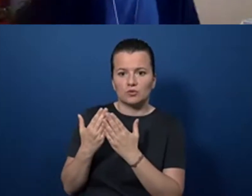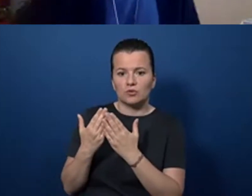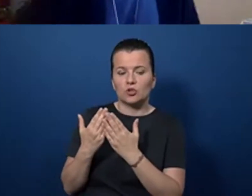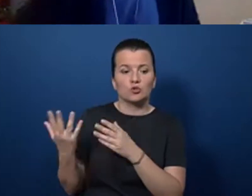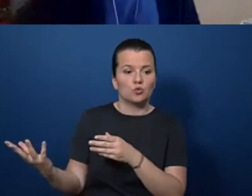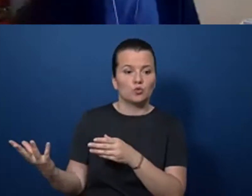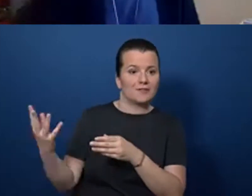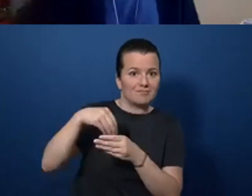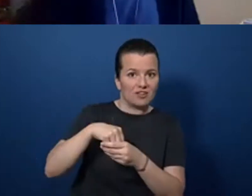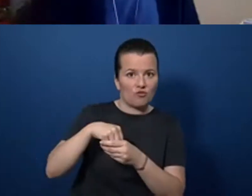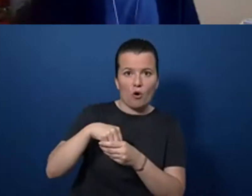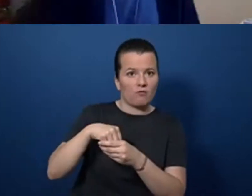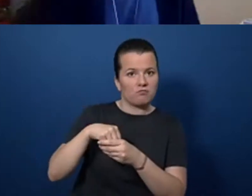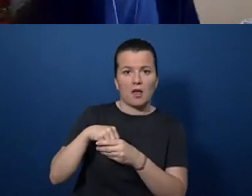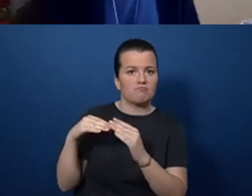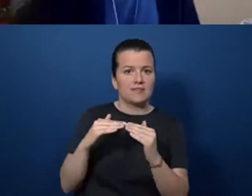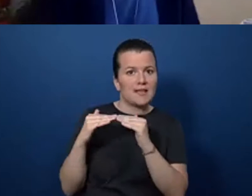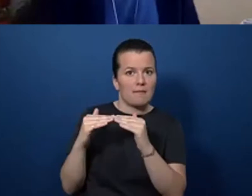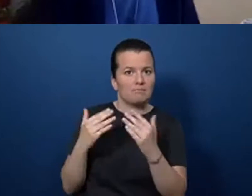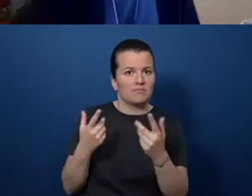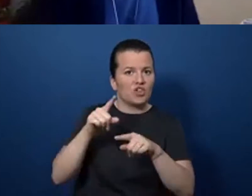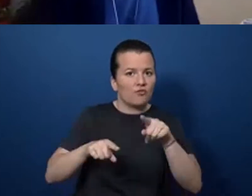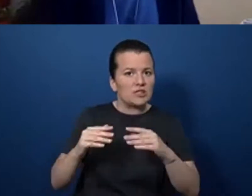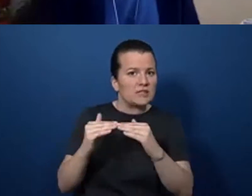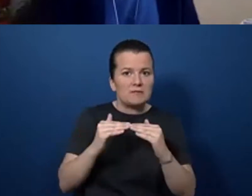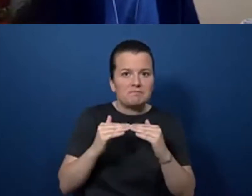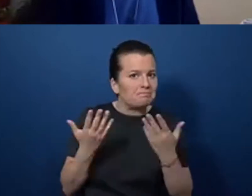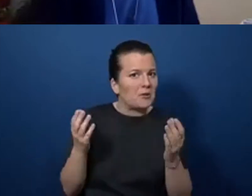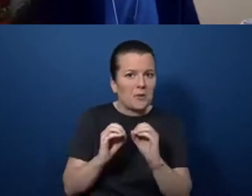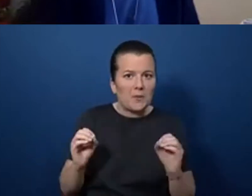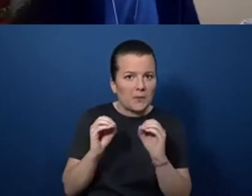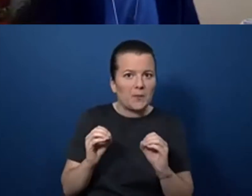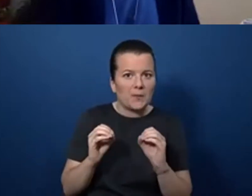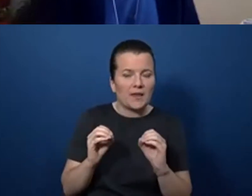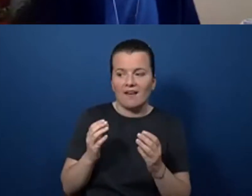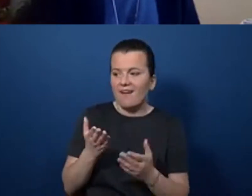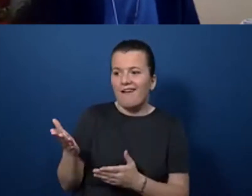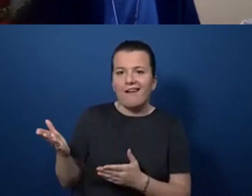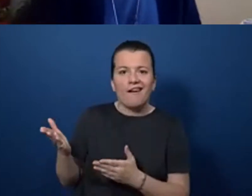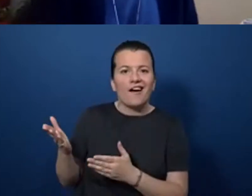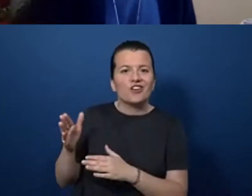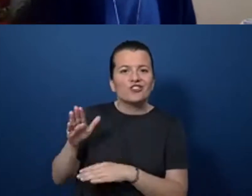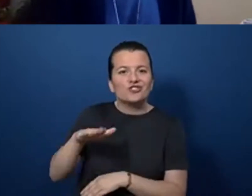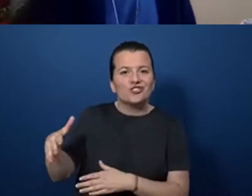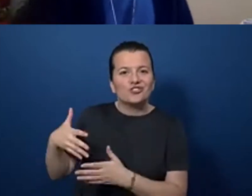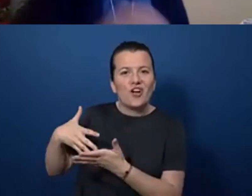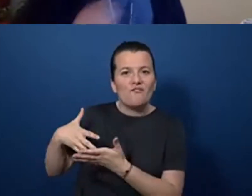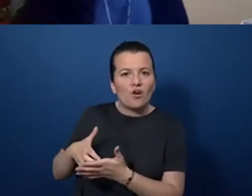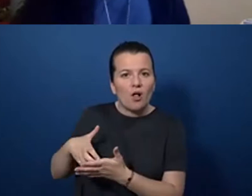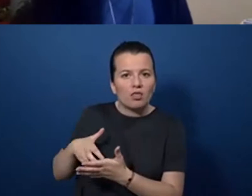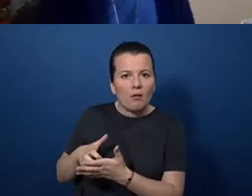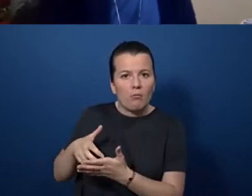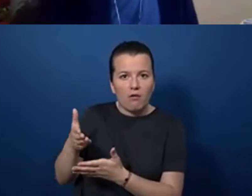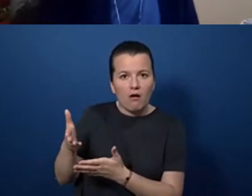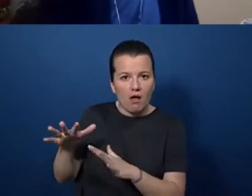there's no chance that the most vulnerable children will be protected. So I